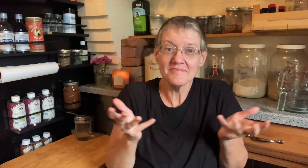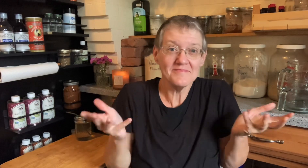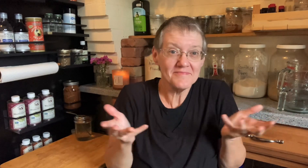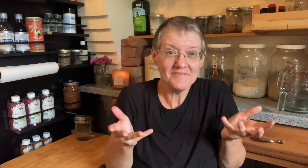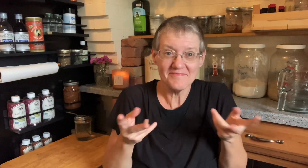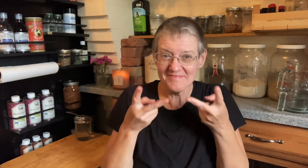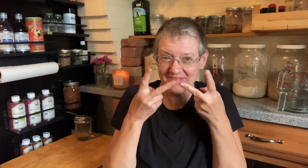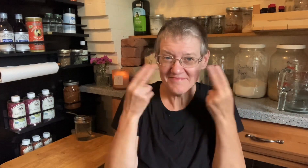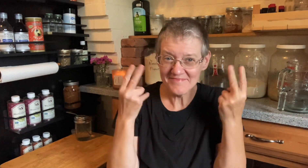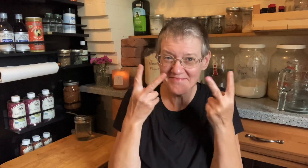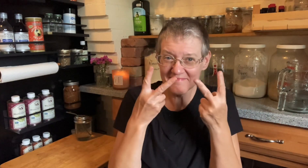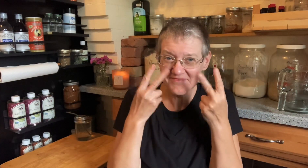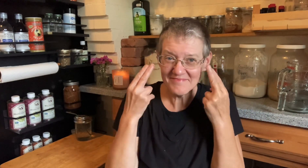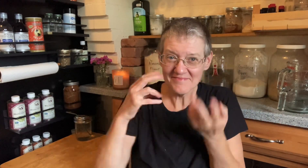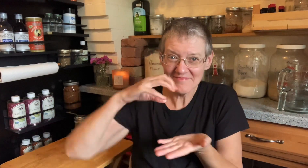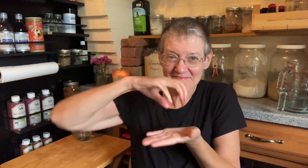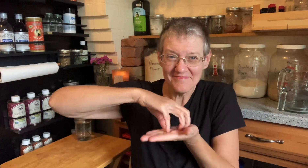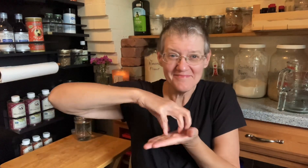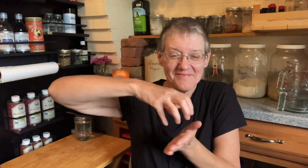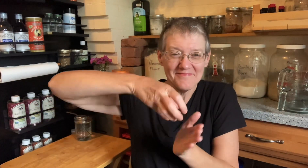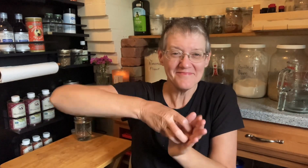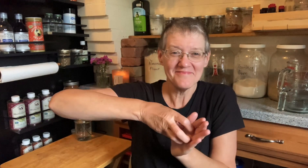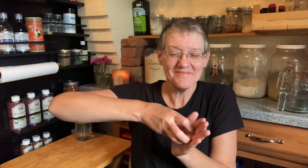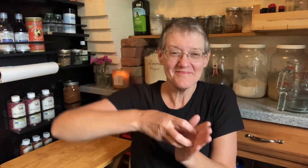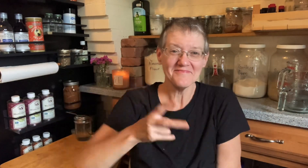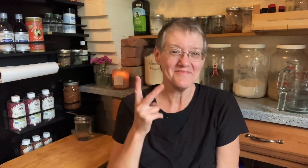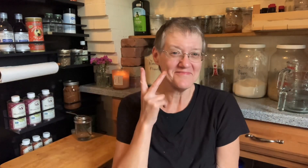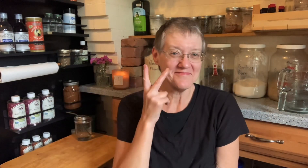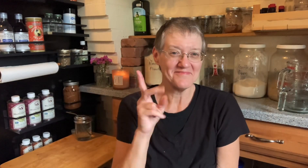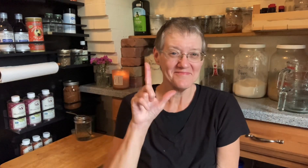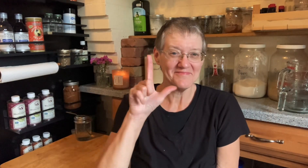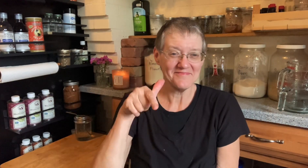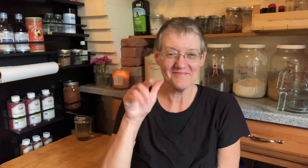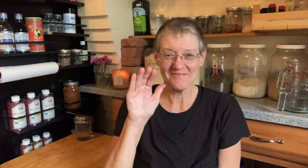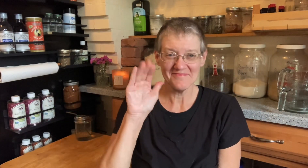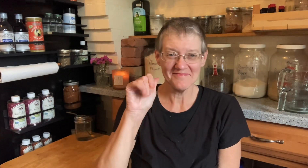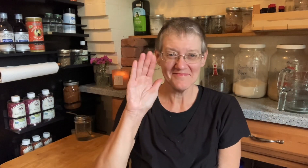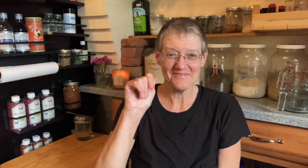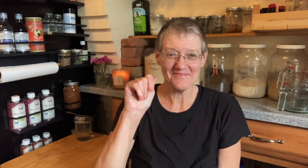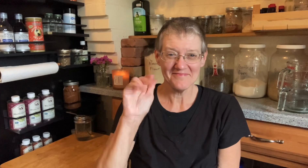to make Halloween cookies. See you later. Bye-bye.